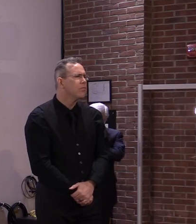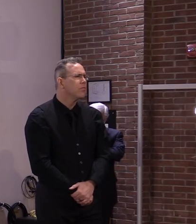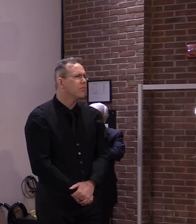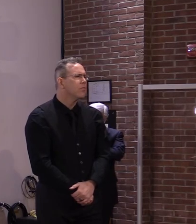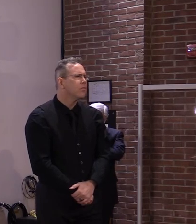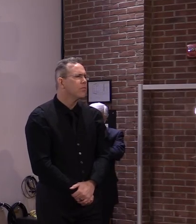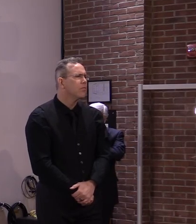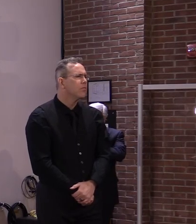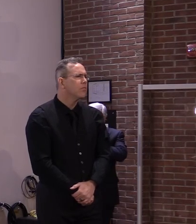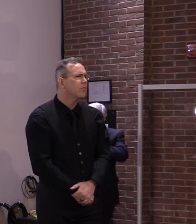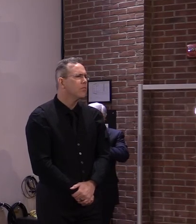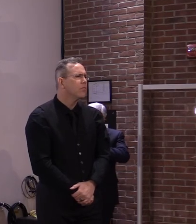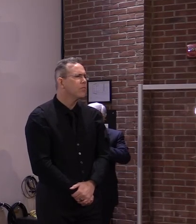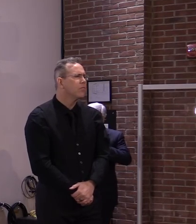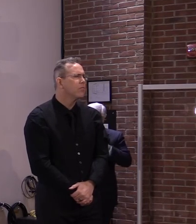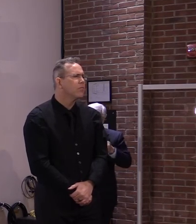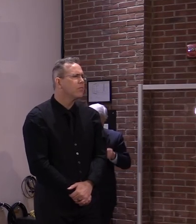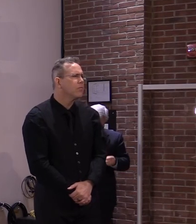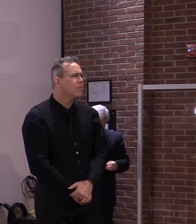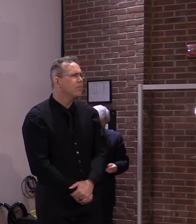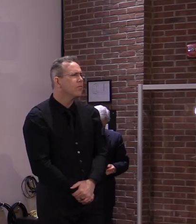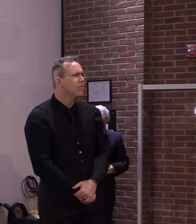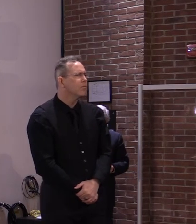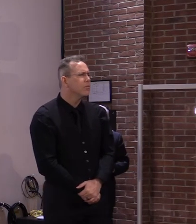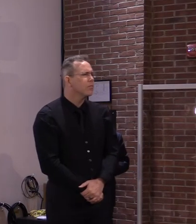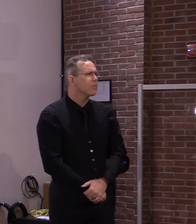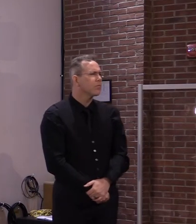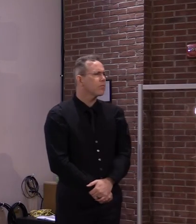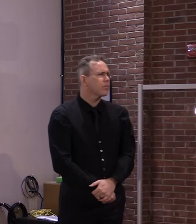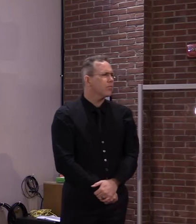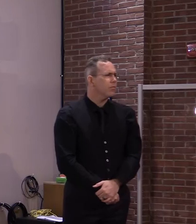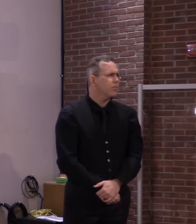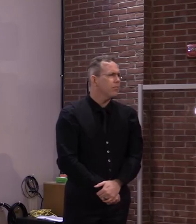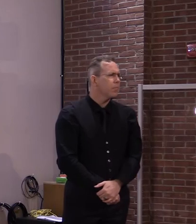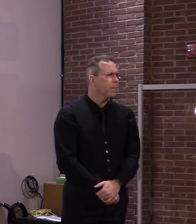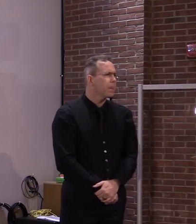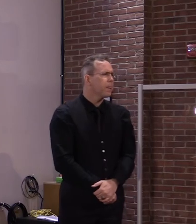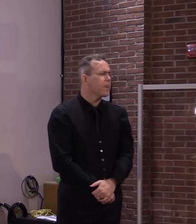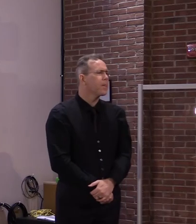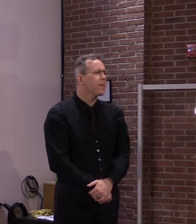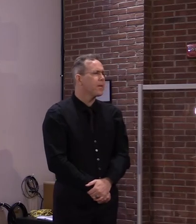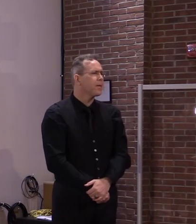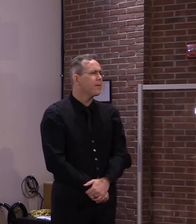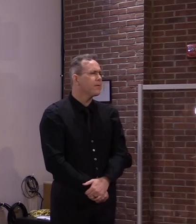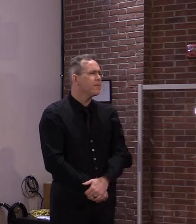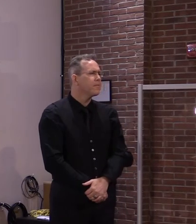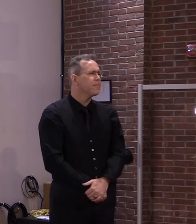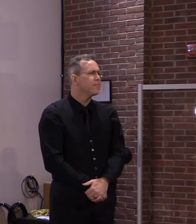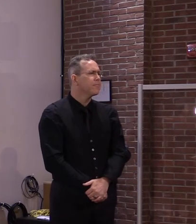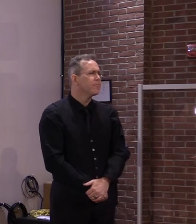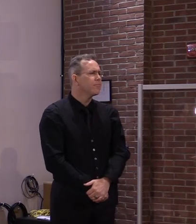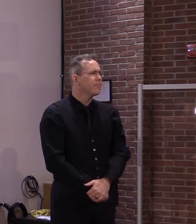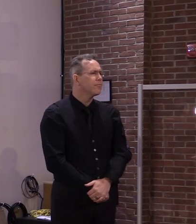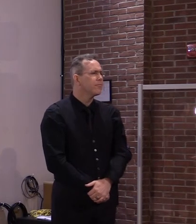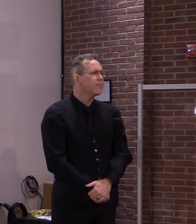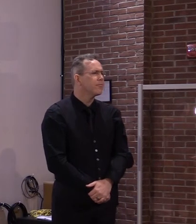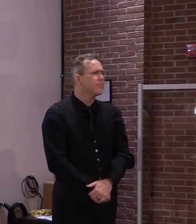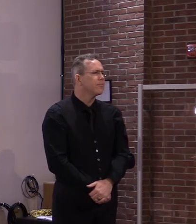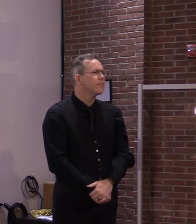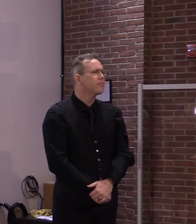organization originally had a standard of 45 cycles that a specimen would have to be run through